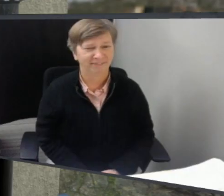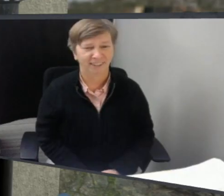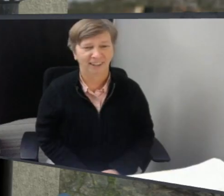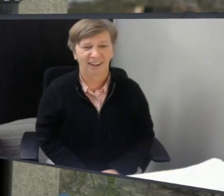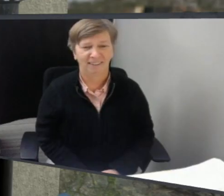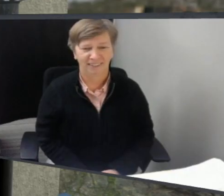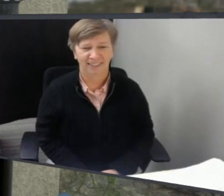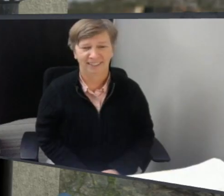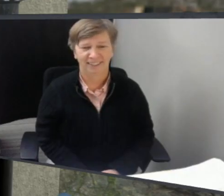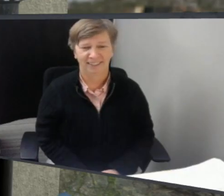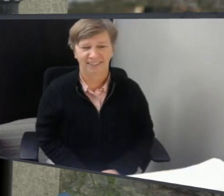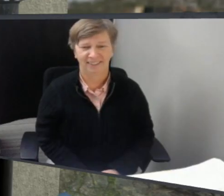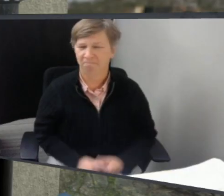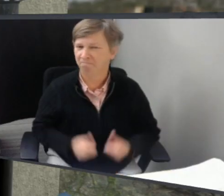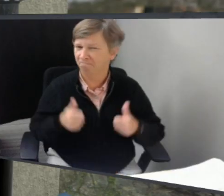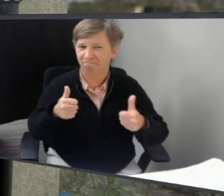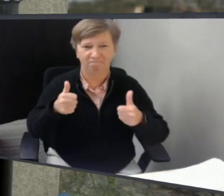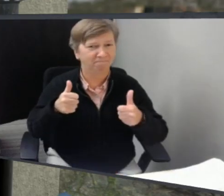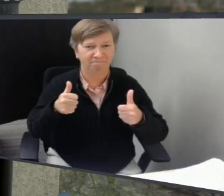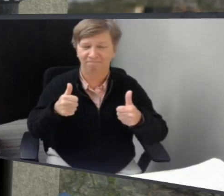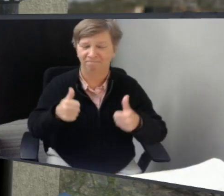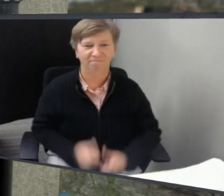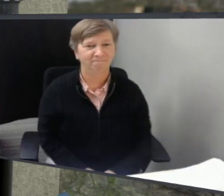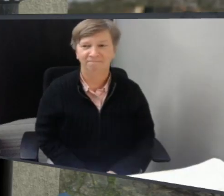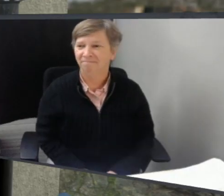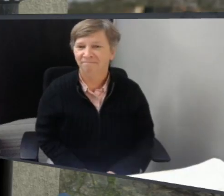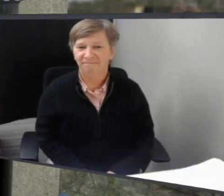I love claws. Love it.